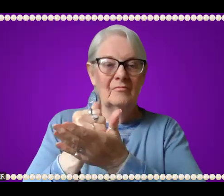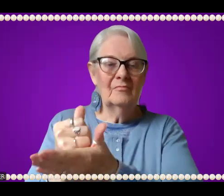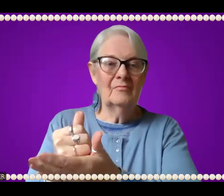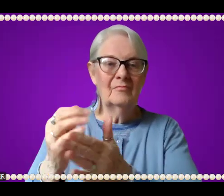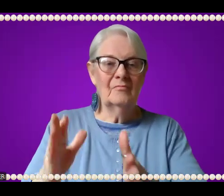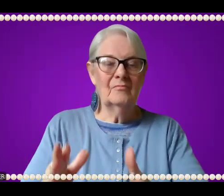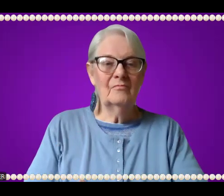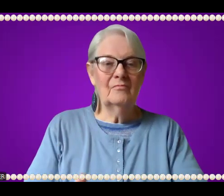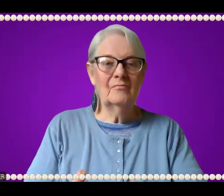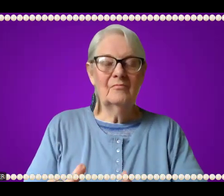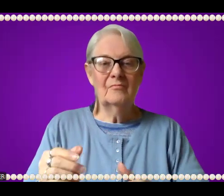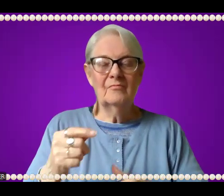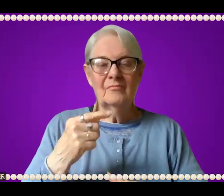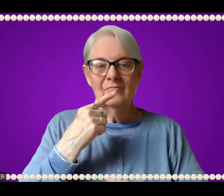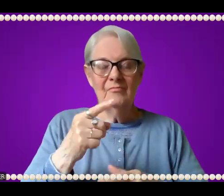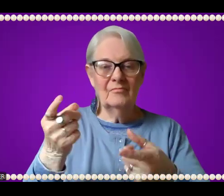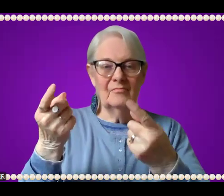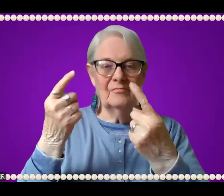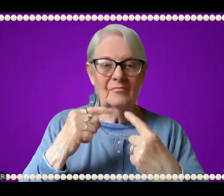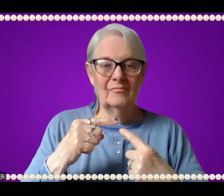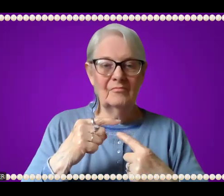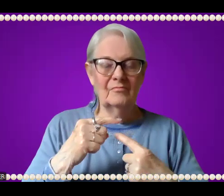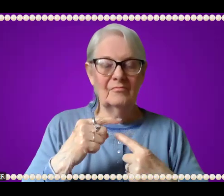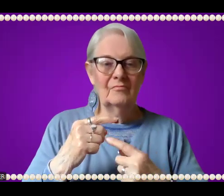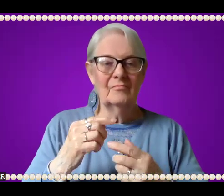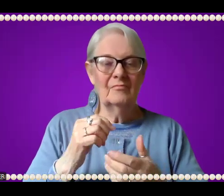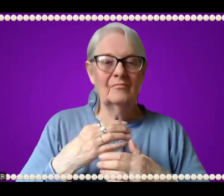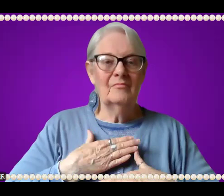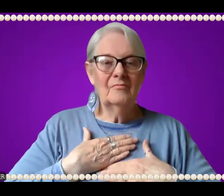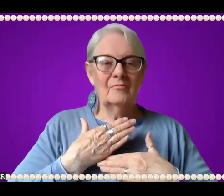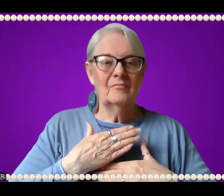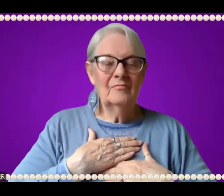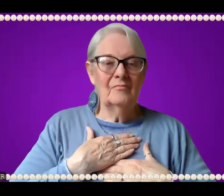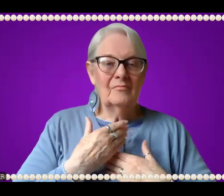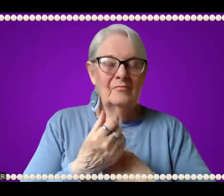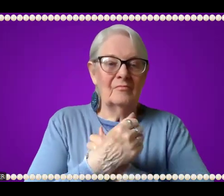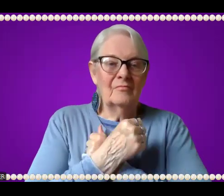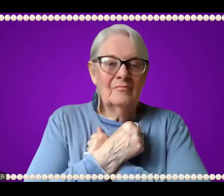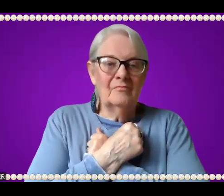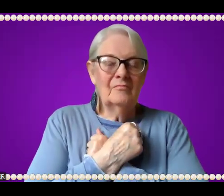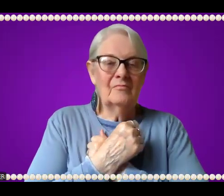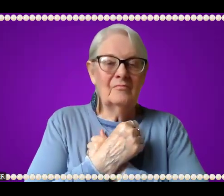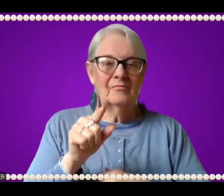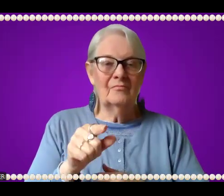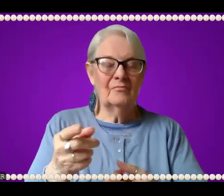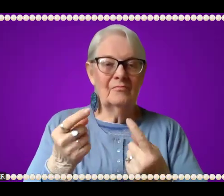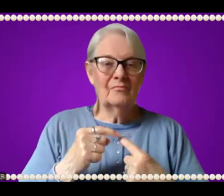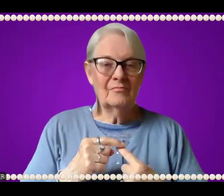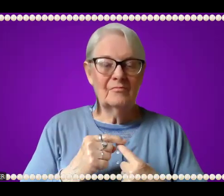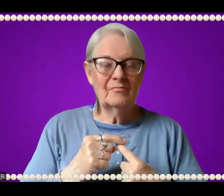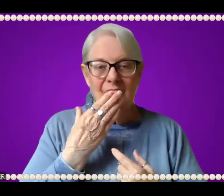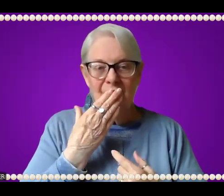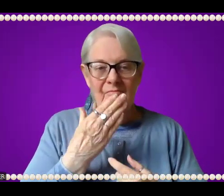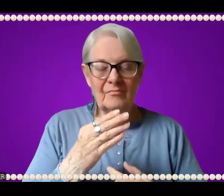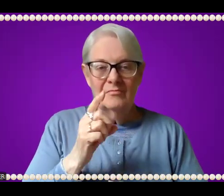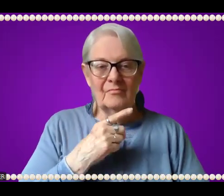get to see how everything is categorized. I love the fact that you're on with us today. I thank you, Debbie, from the bottom of my